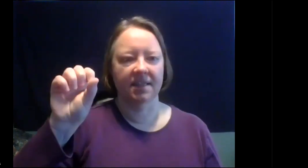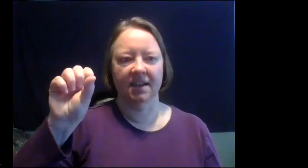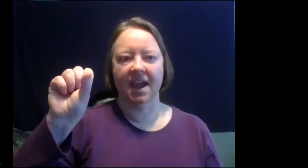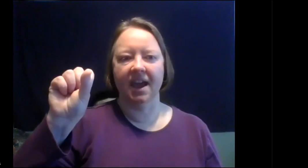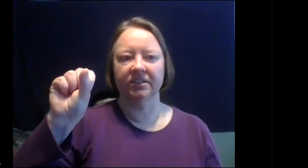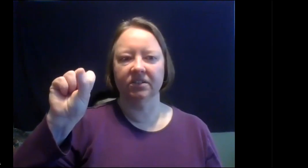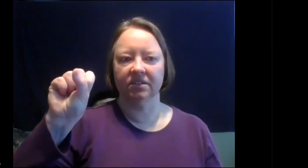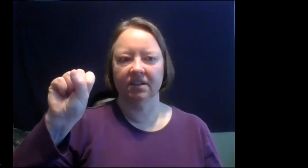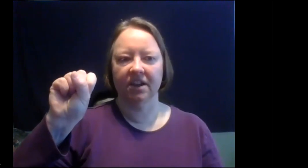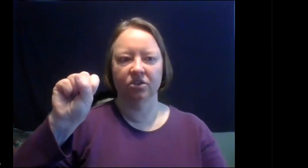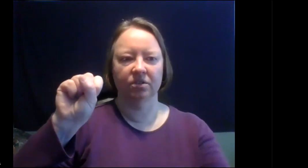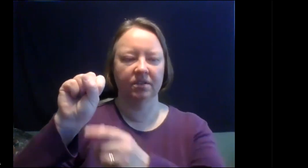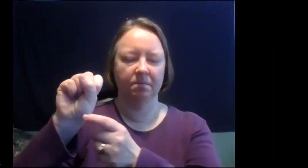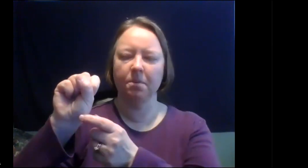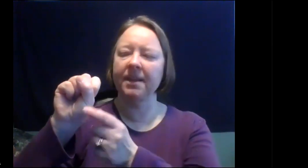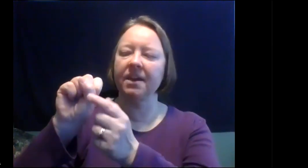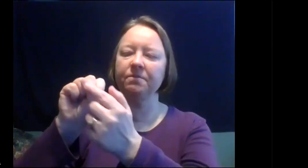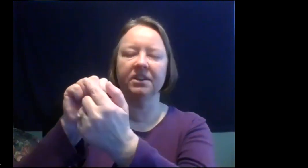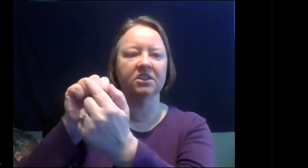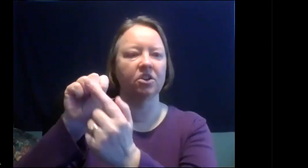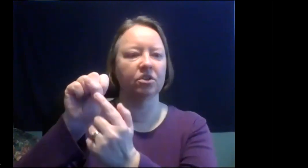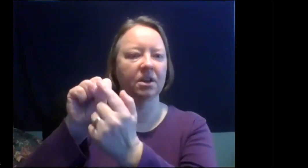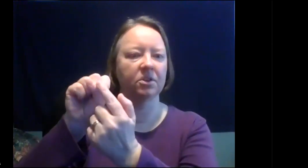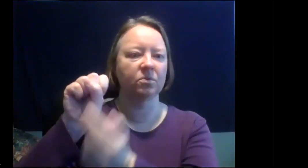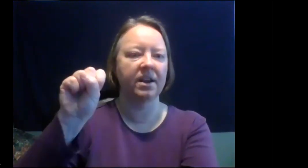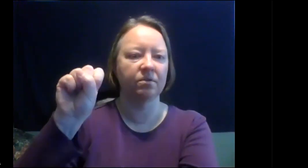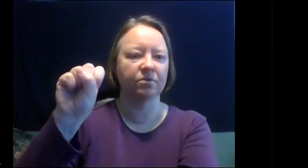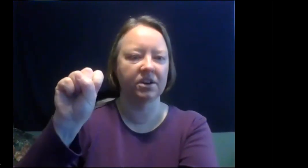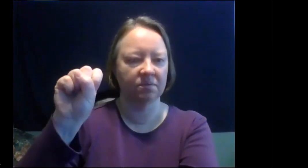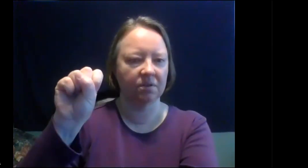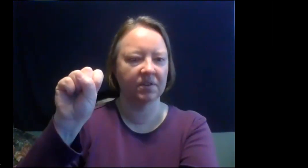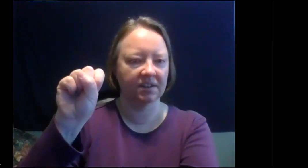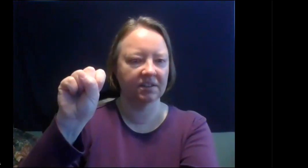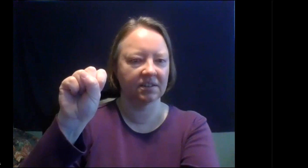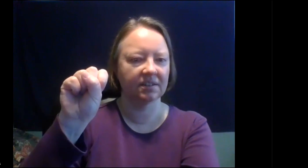And then S, as you make that fist and your thumb is right in front of your fist.